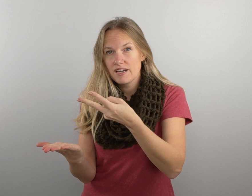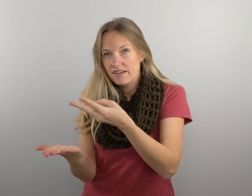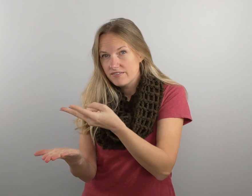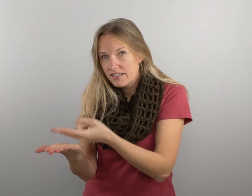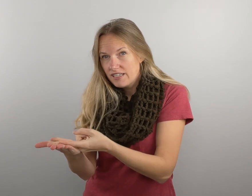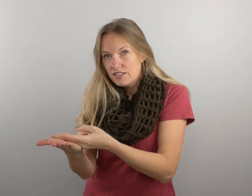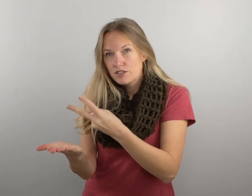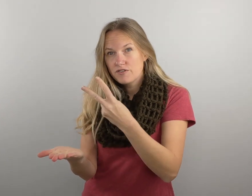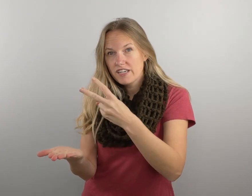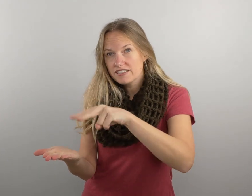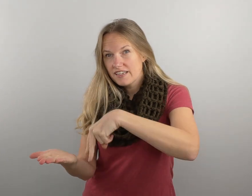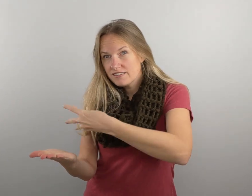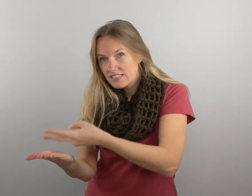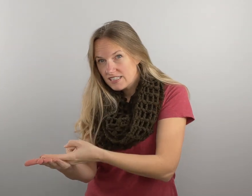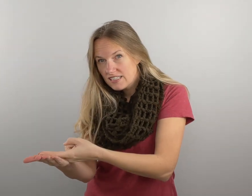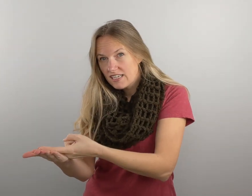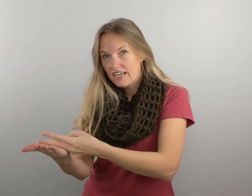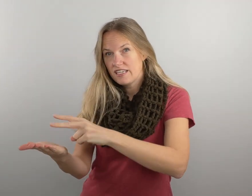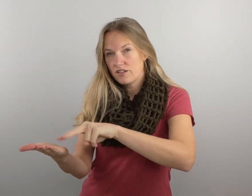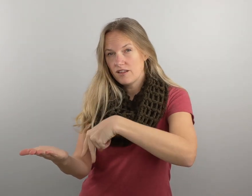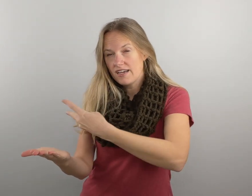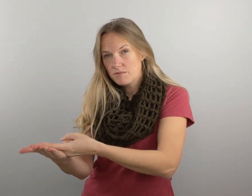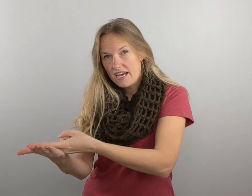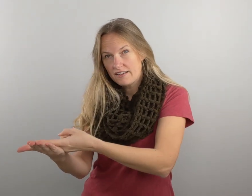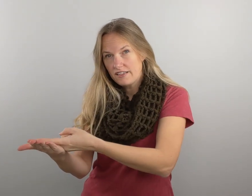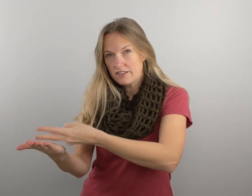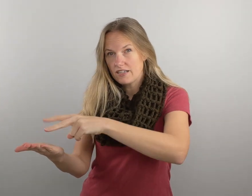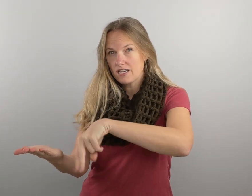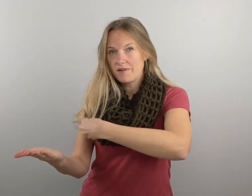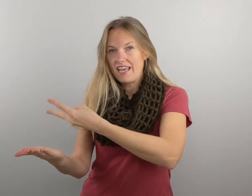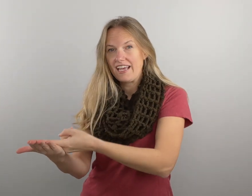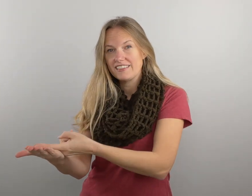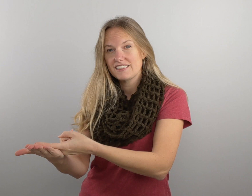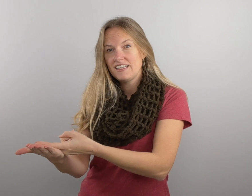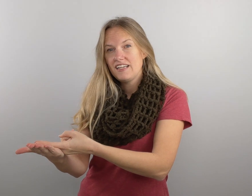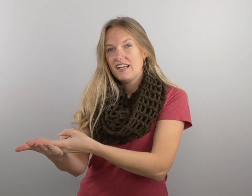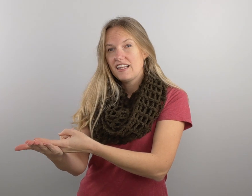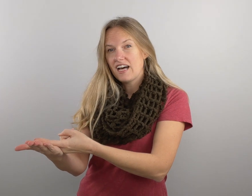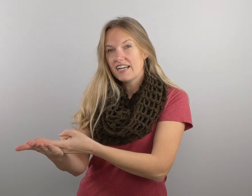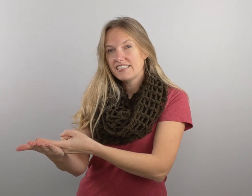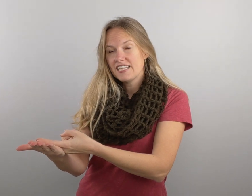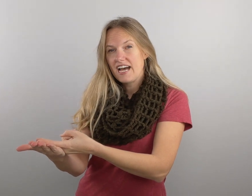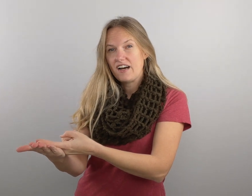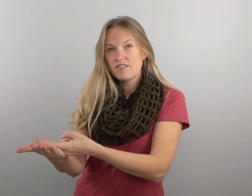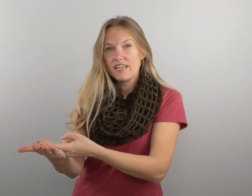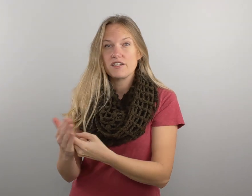have two fingers out, and then you lie them down in your non-dominant hand. Lie down in